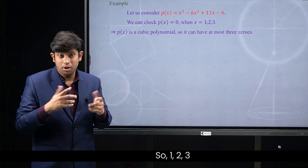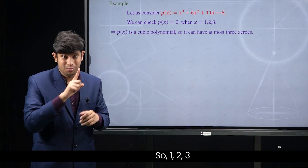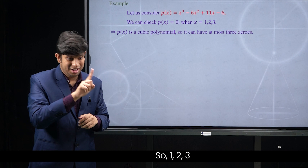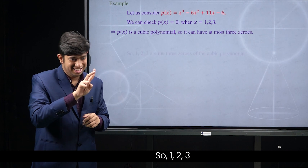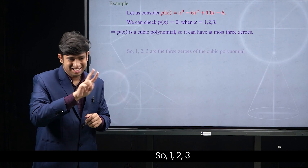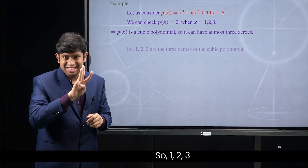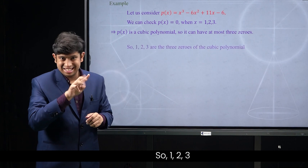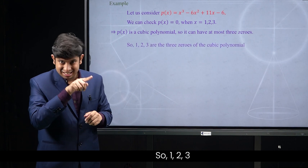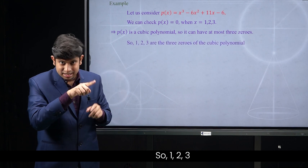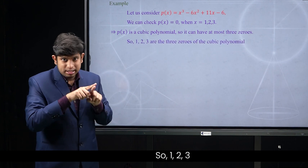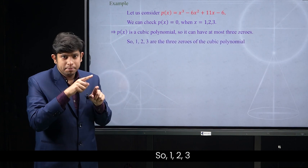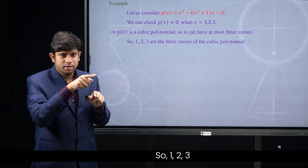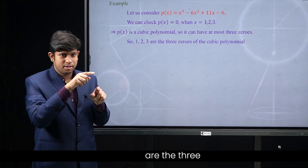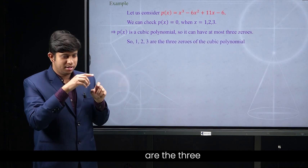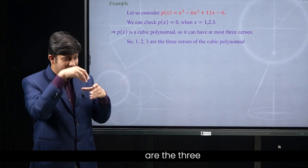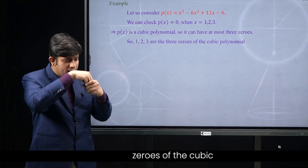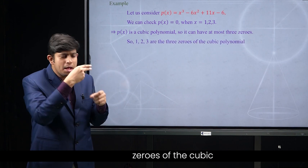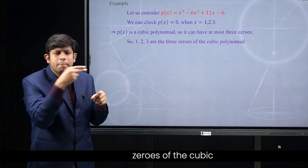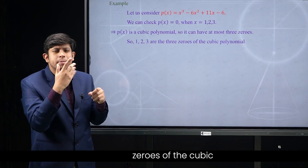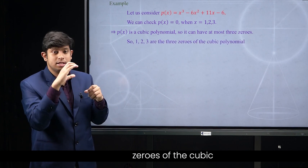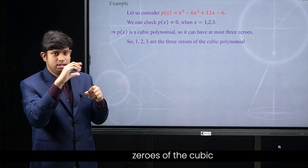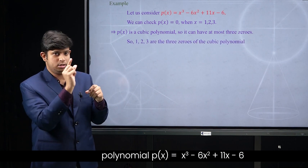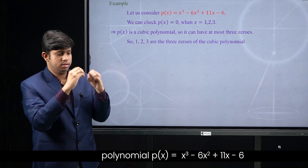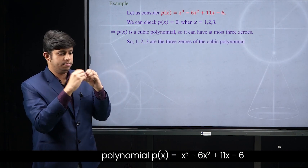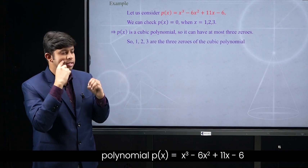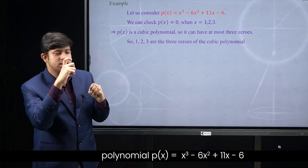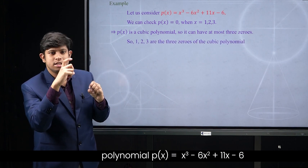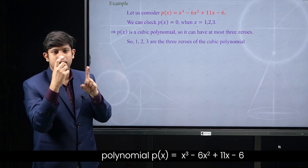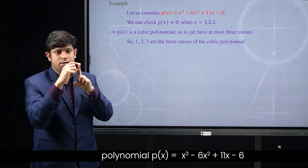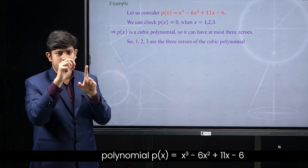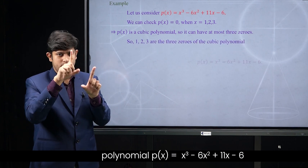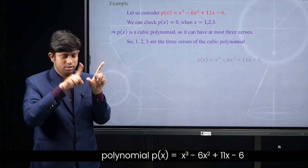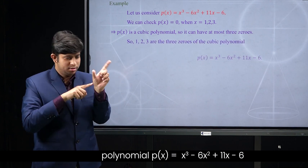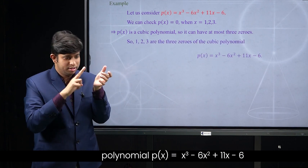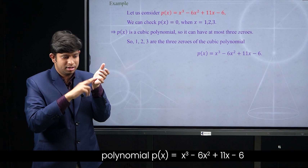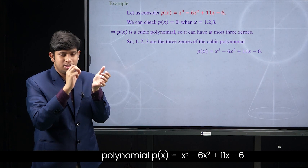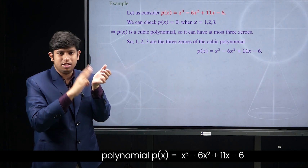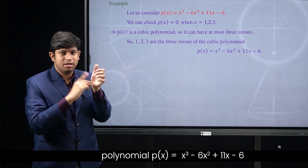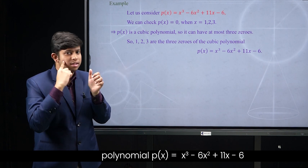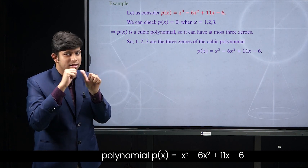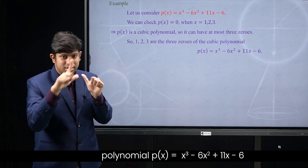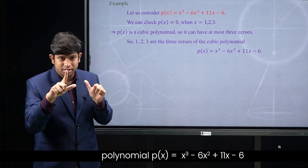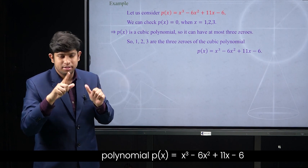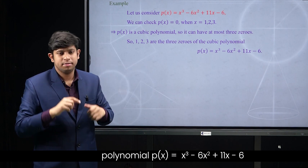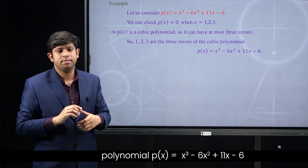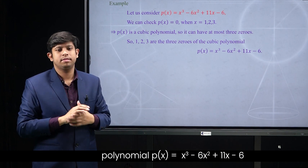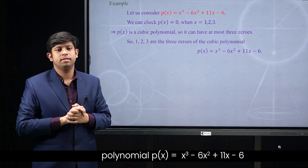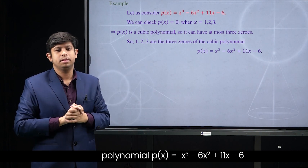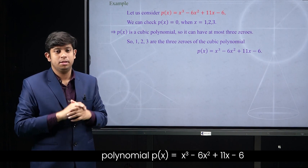So, 1, 2, 3 are the 3 zeros of the cubic polynomial p of x is equal to x cube minus 6x square plus 11x